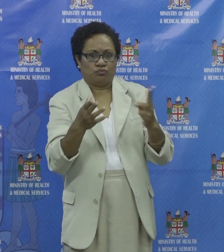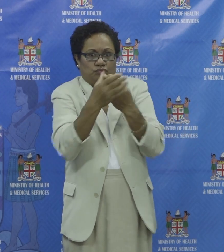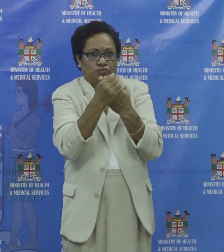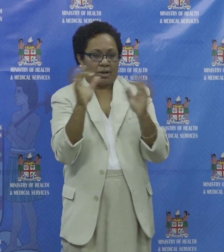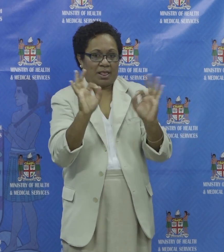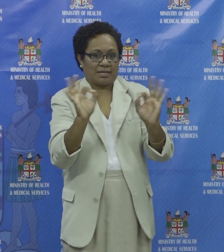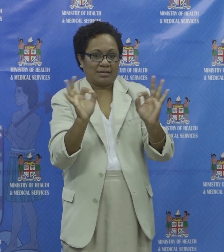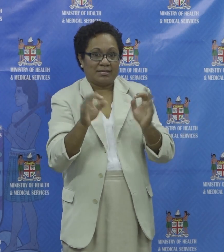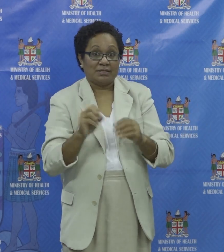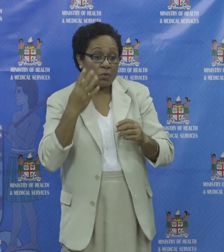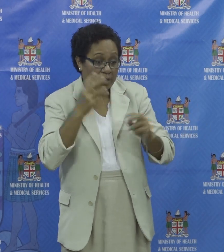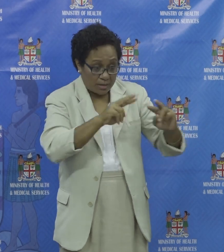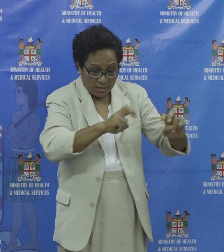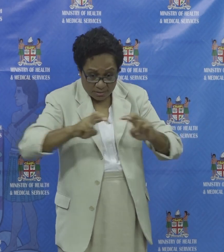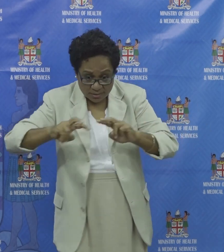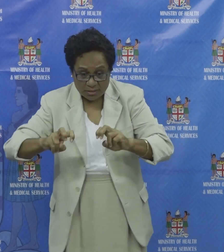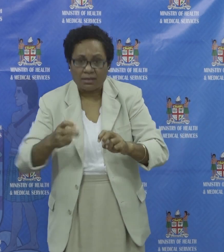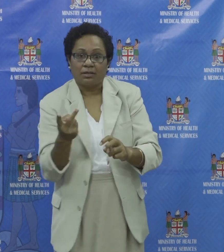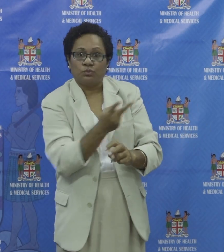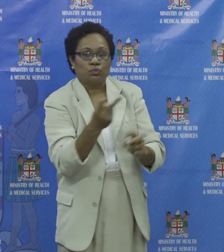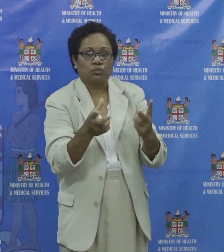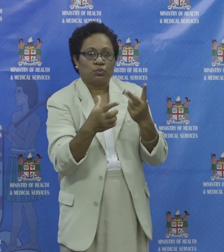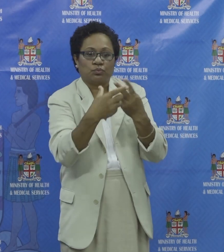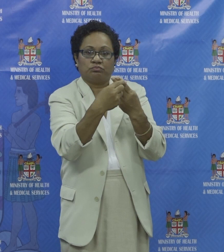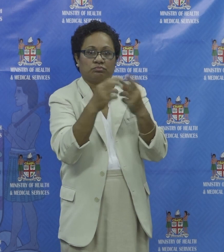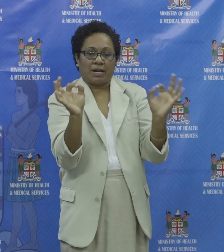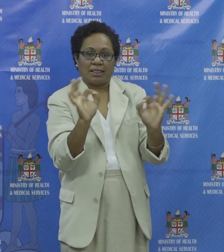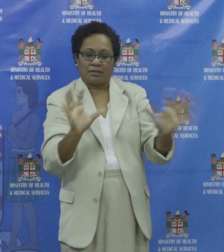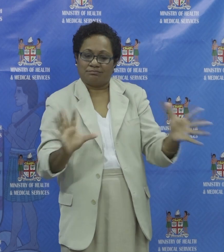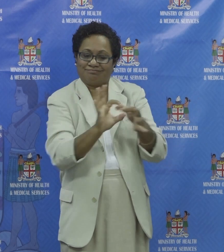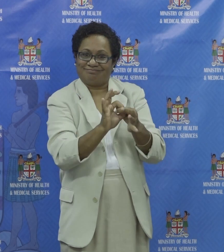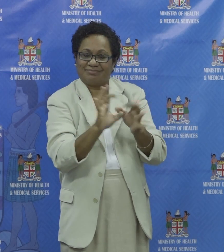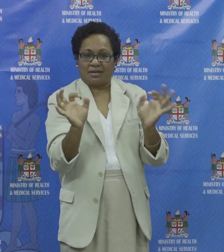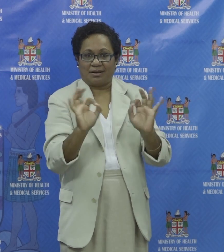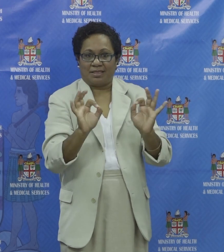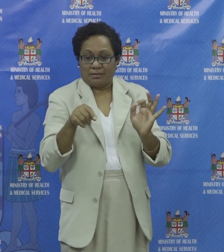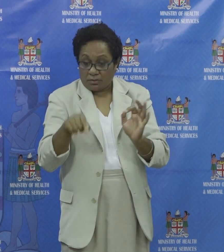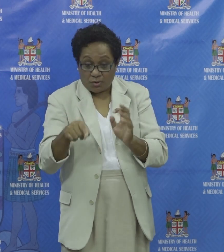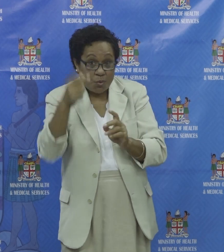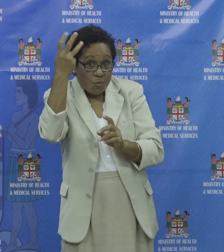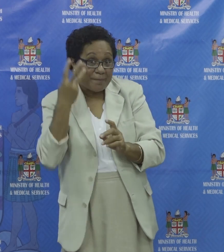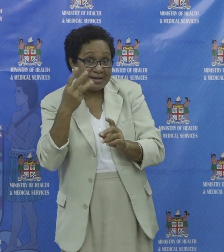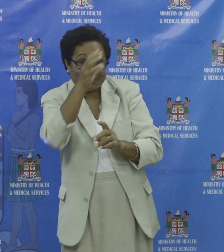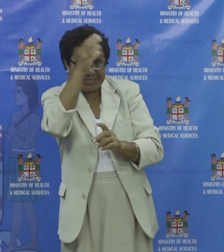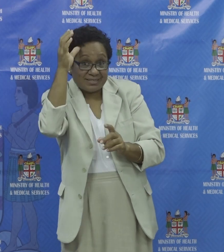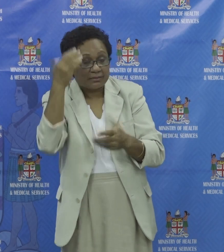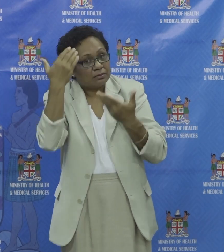stage in the investigation, no connection has been made between her and the patient or any other known clusters.